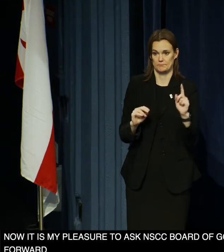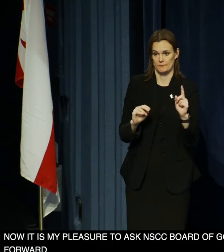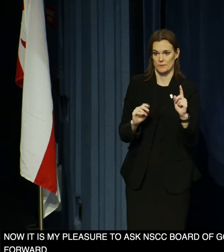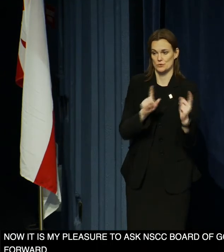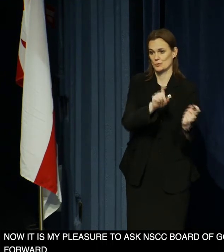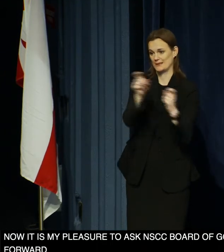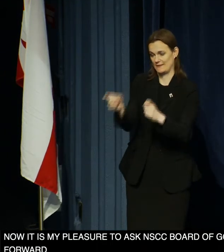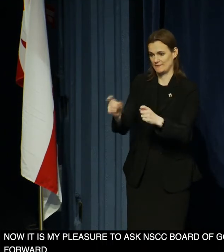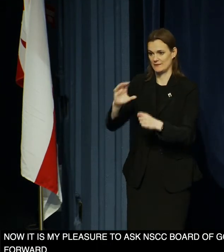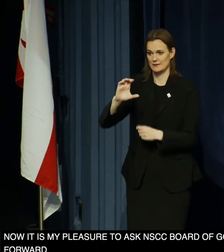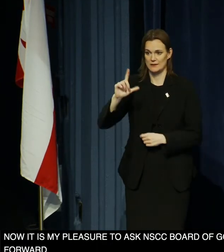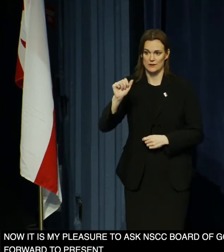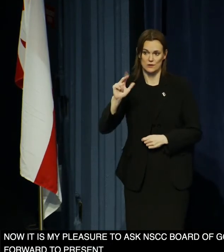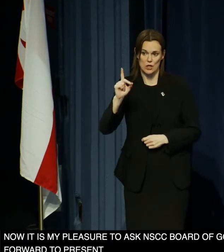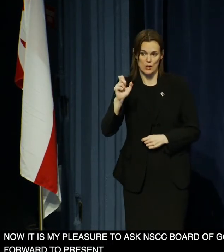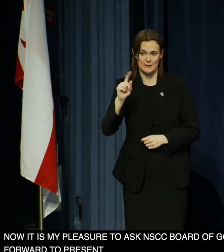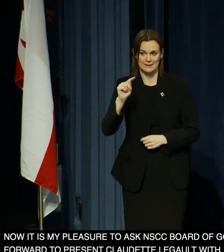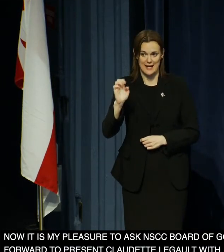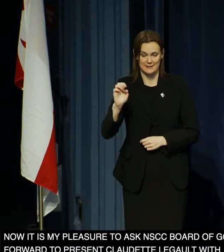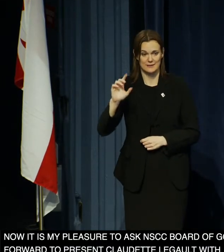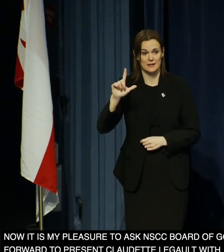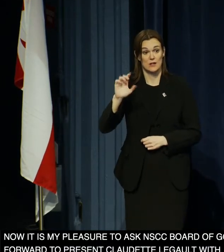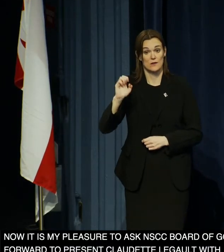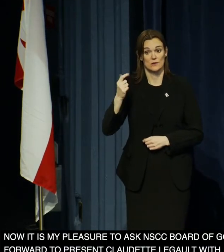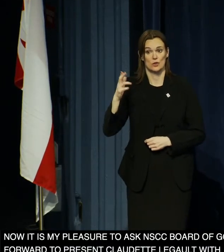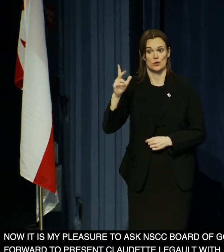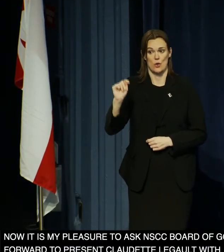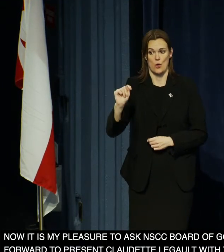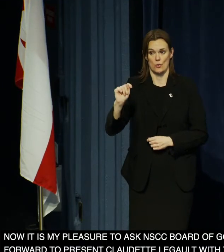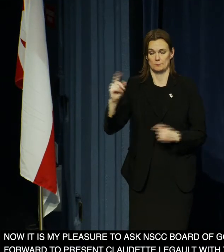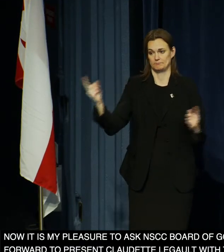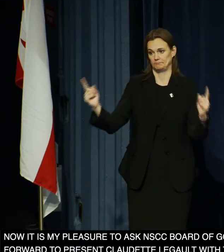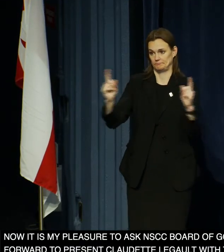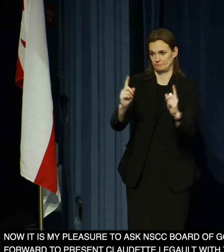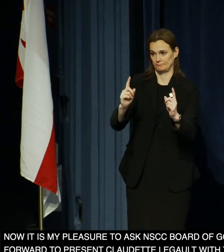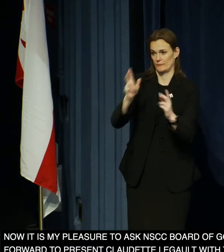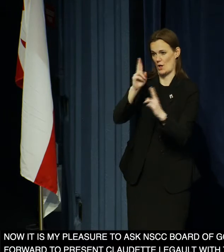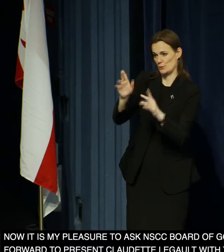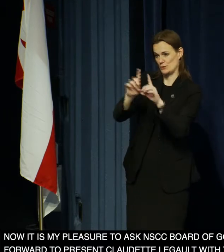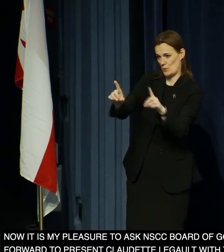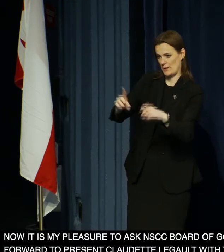From far and wide, O